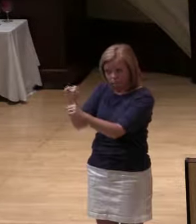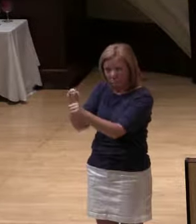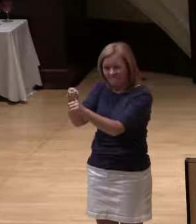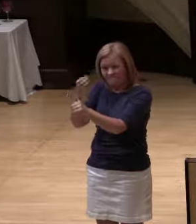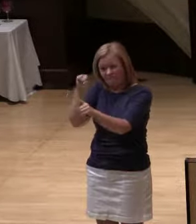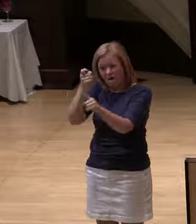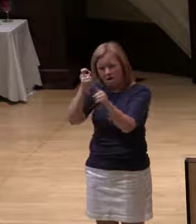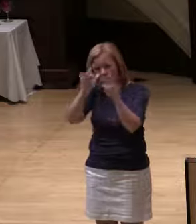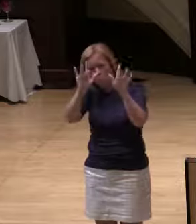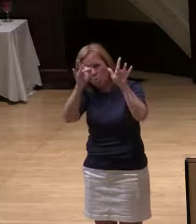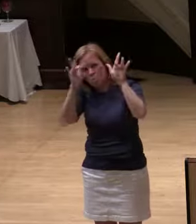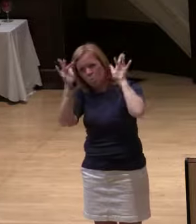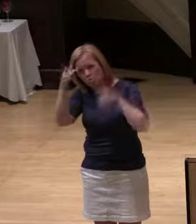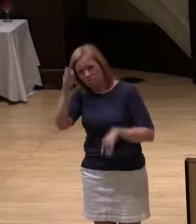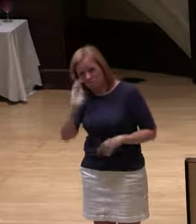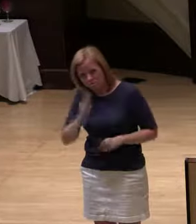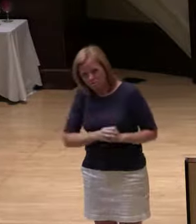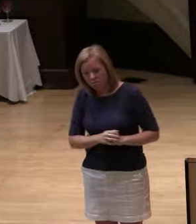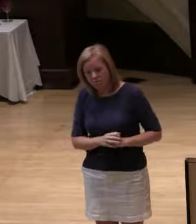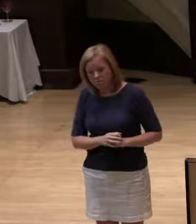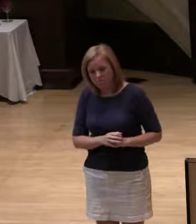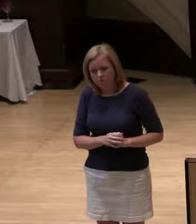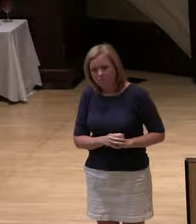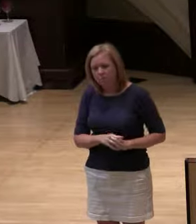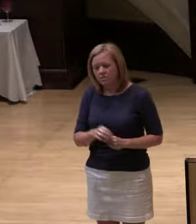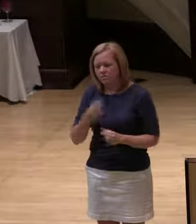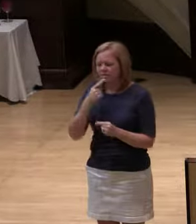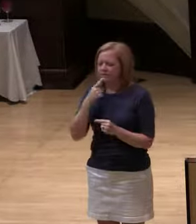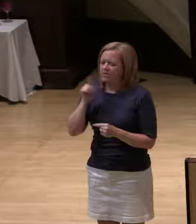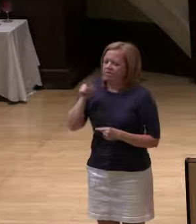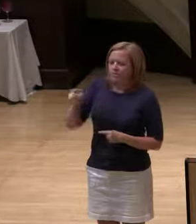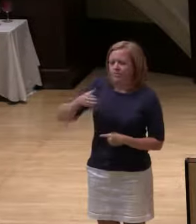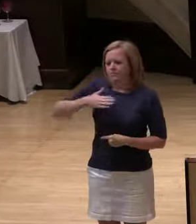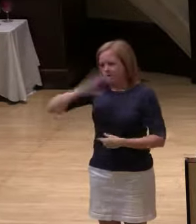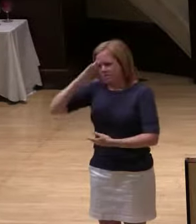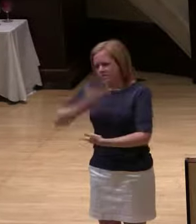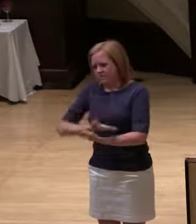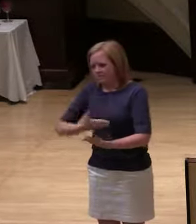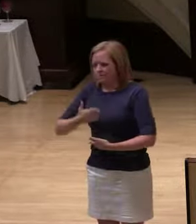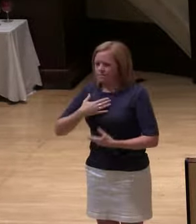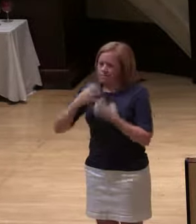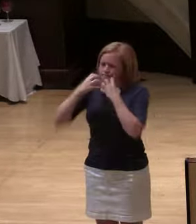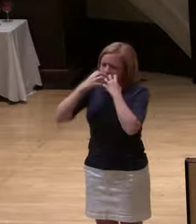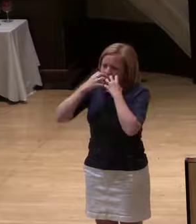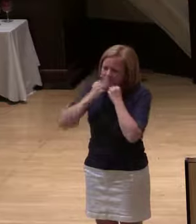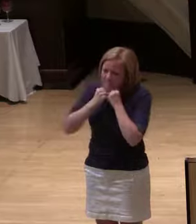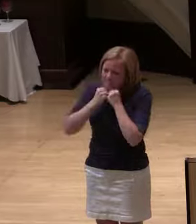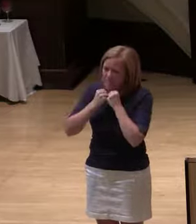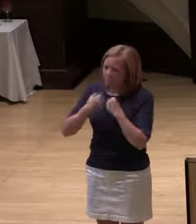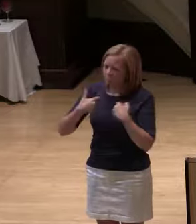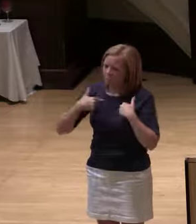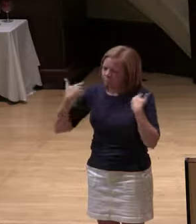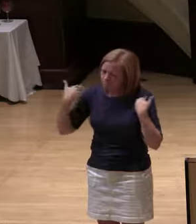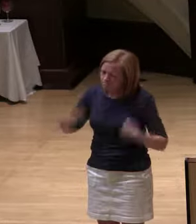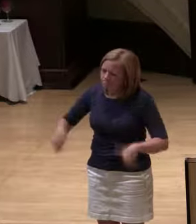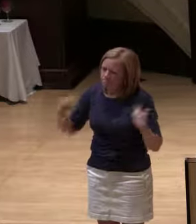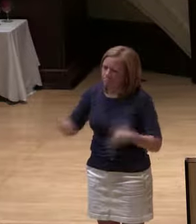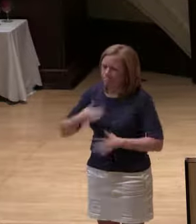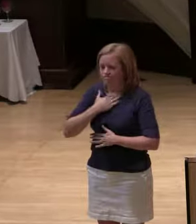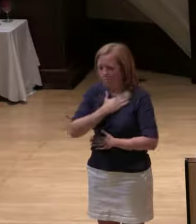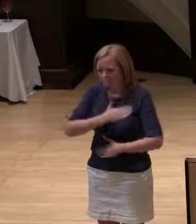majestic glory. This is my Son, my beloved, with whom I am